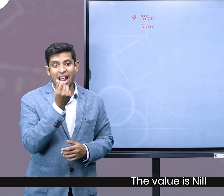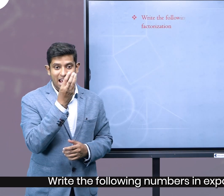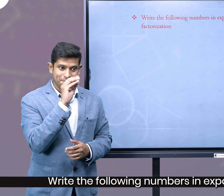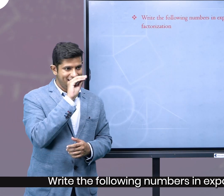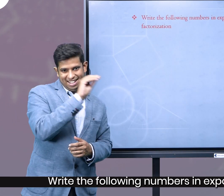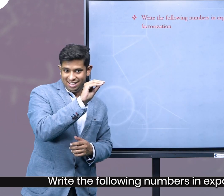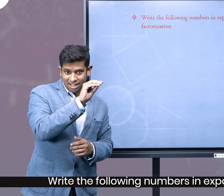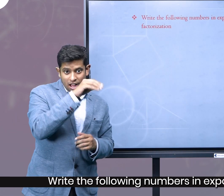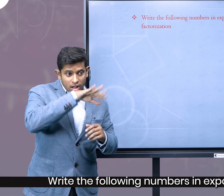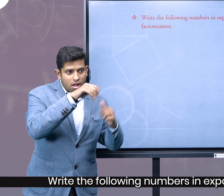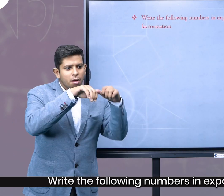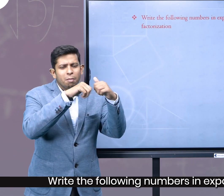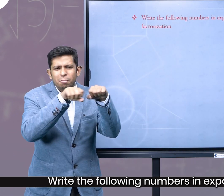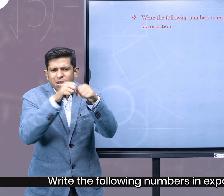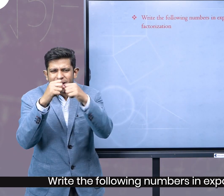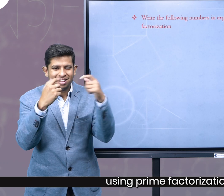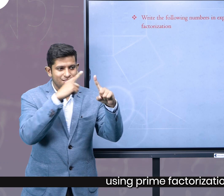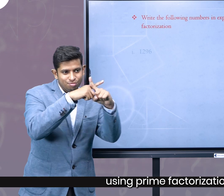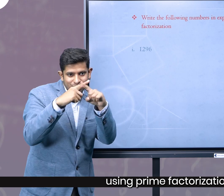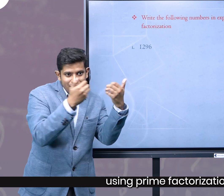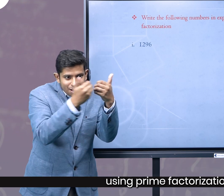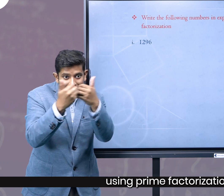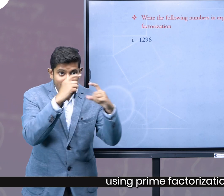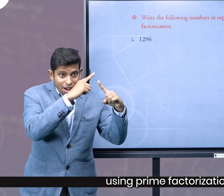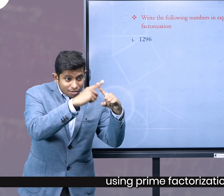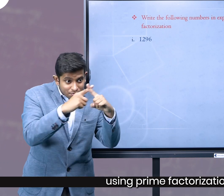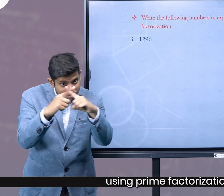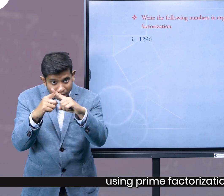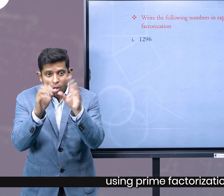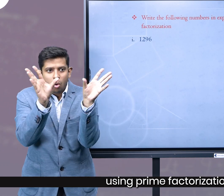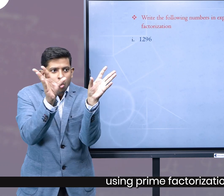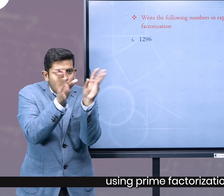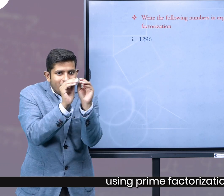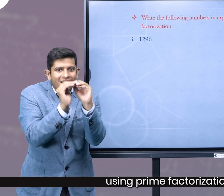Write the following numbers in exponential form using prime factorization.